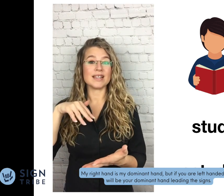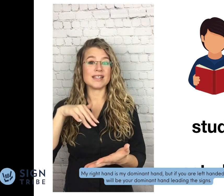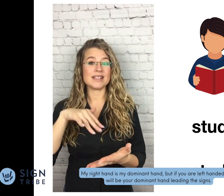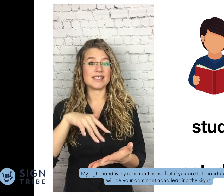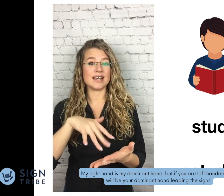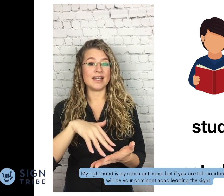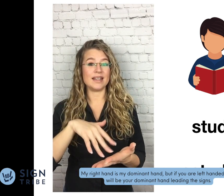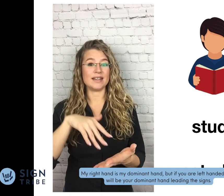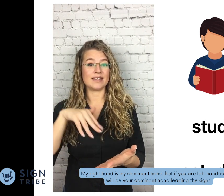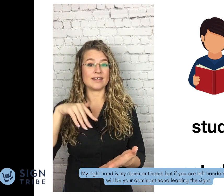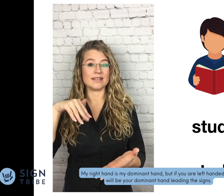Study.